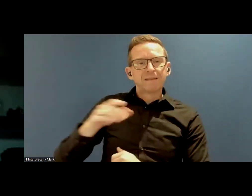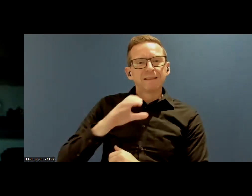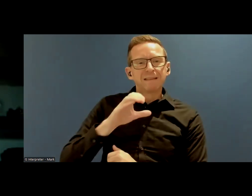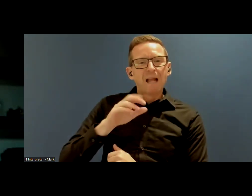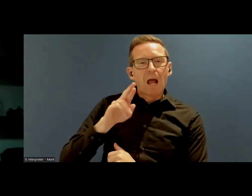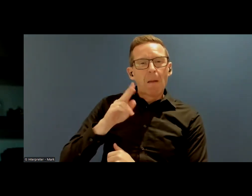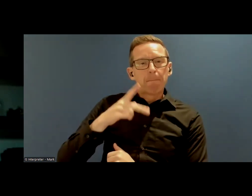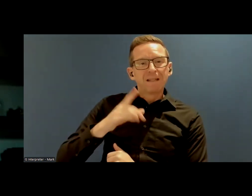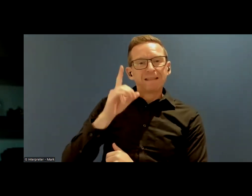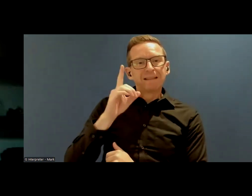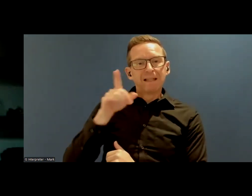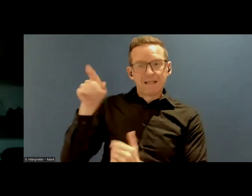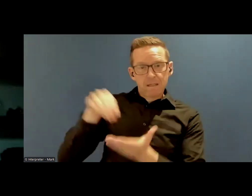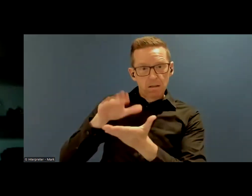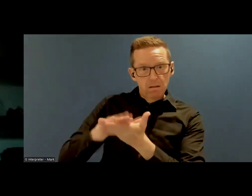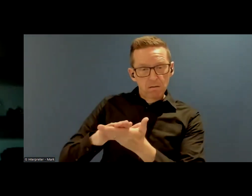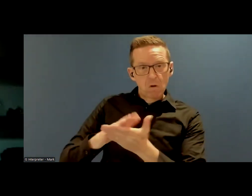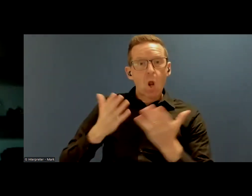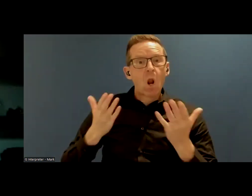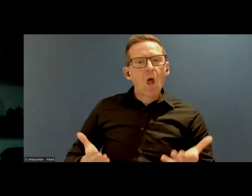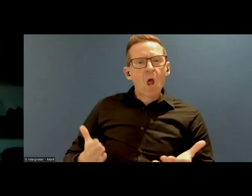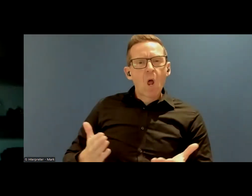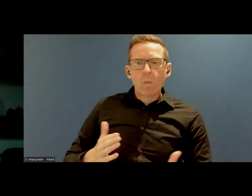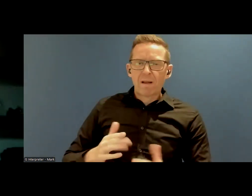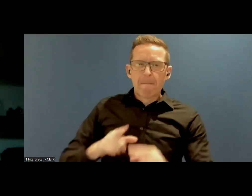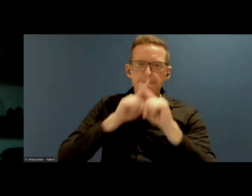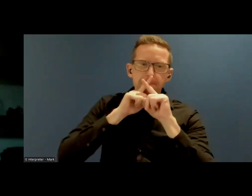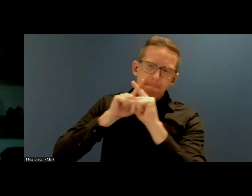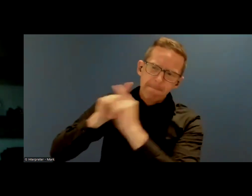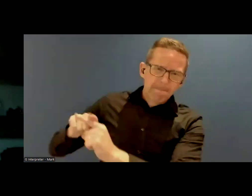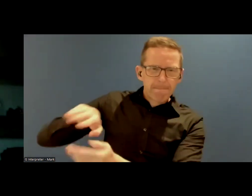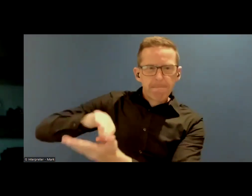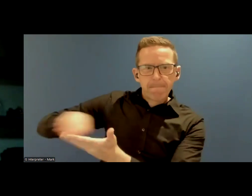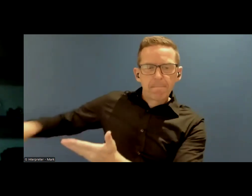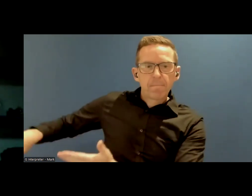now being silenced because, of course, funding, again, is disappearing.